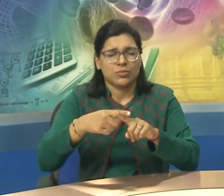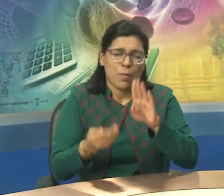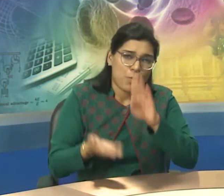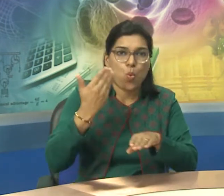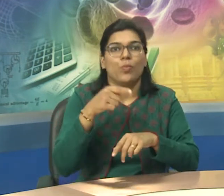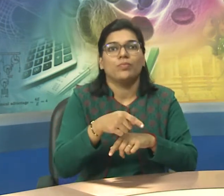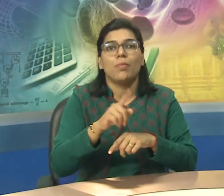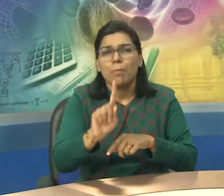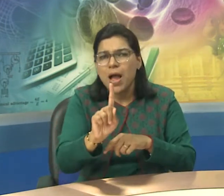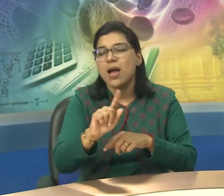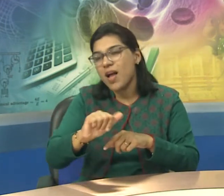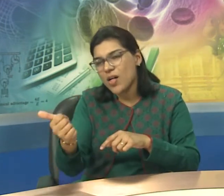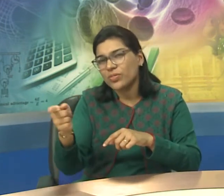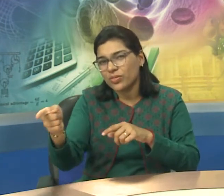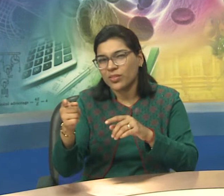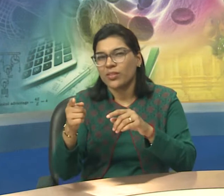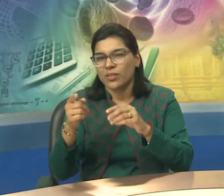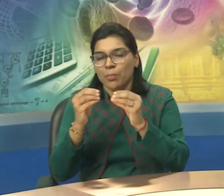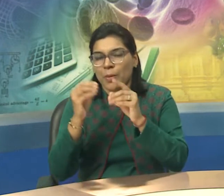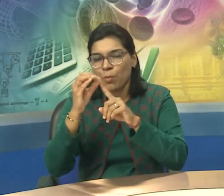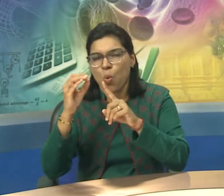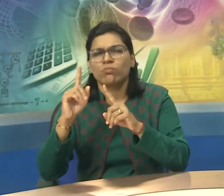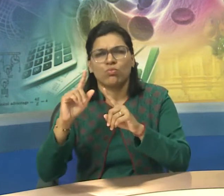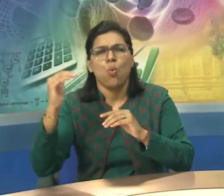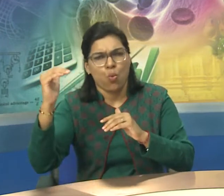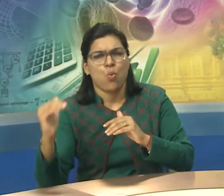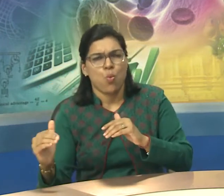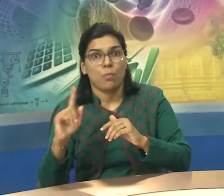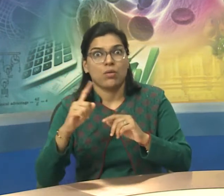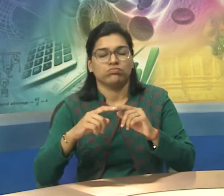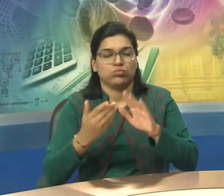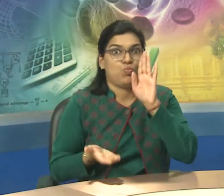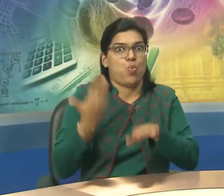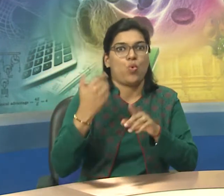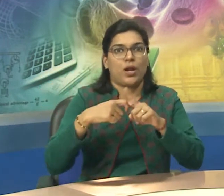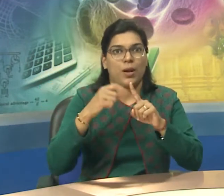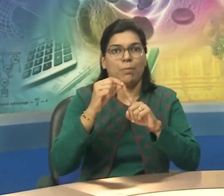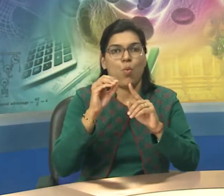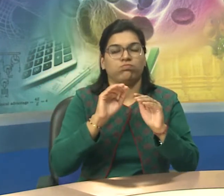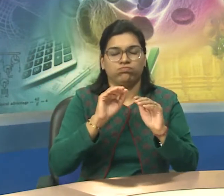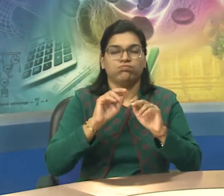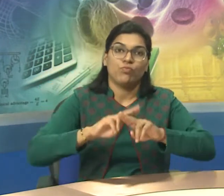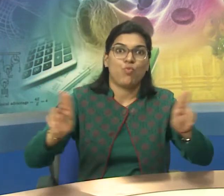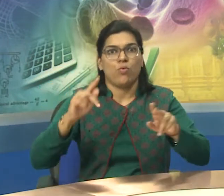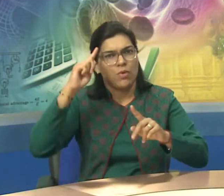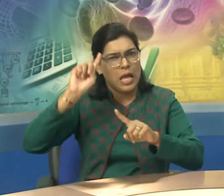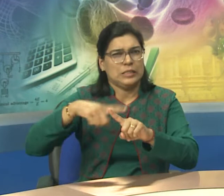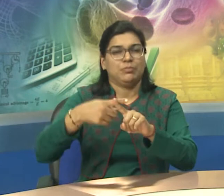expertise, thus delivering high value to organization by